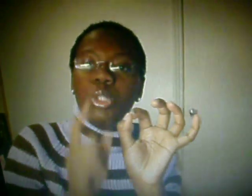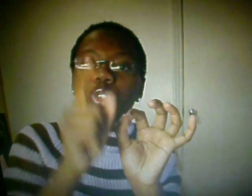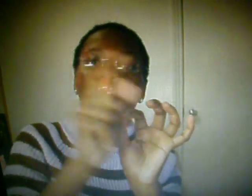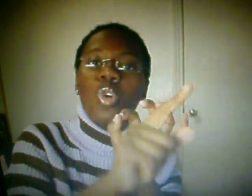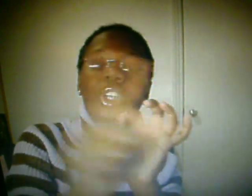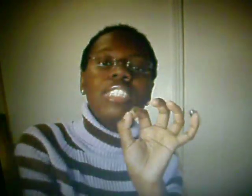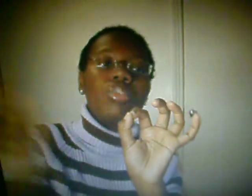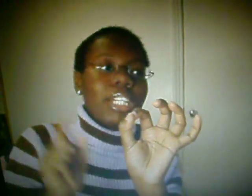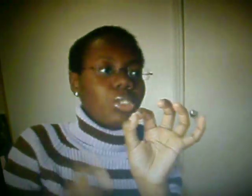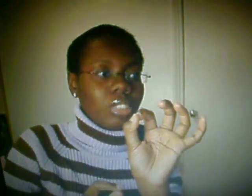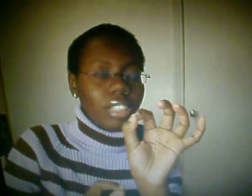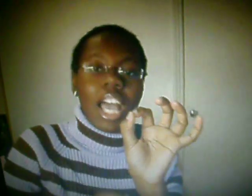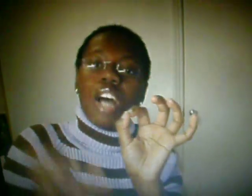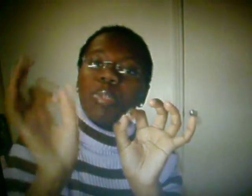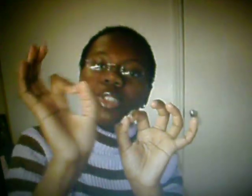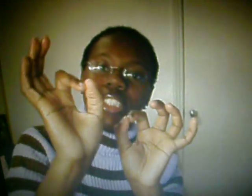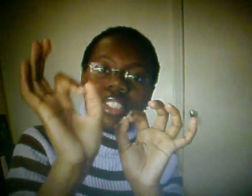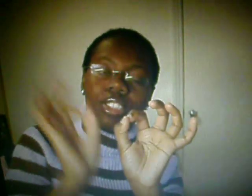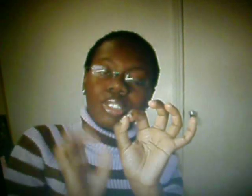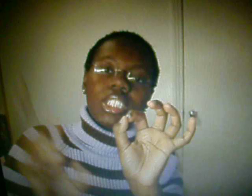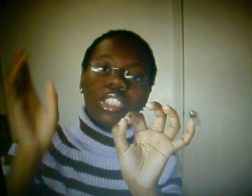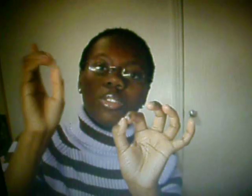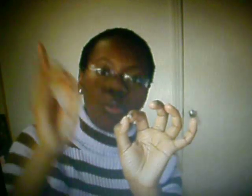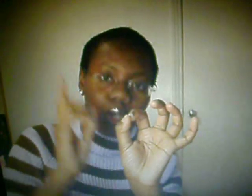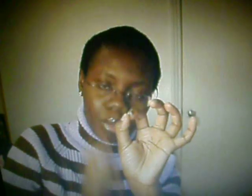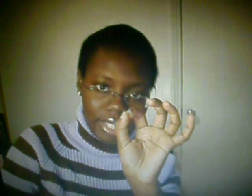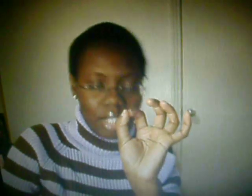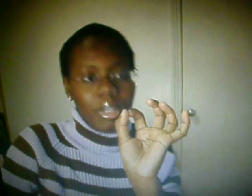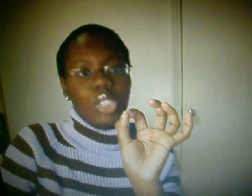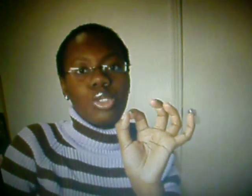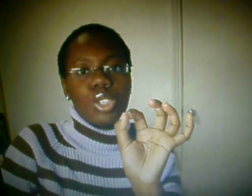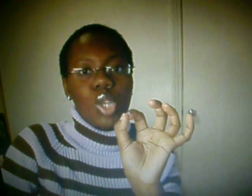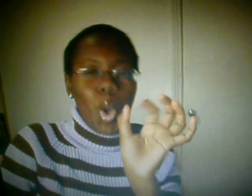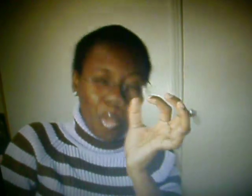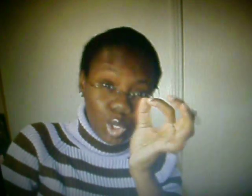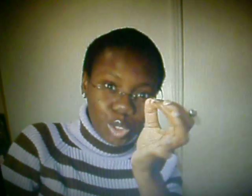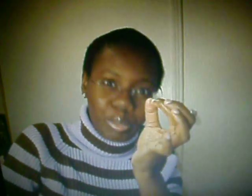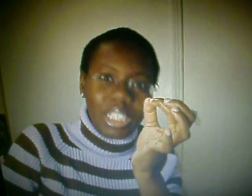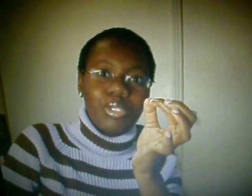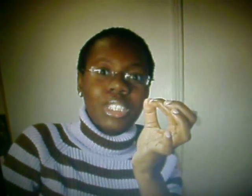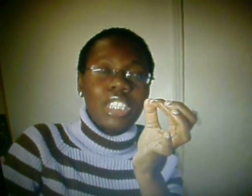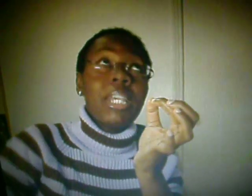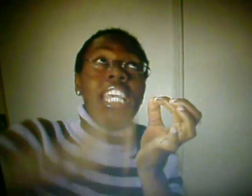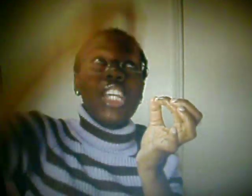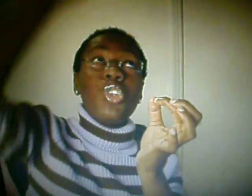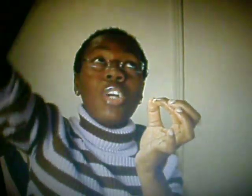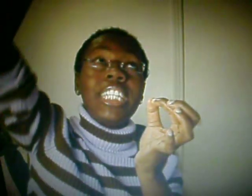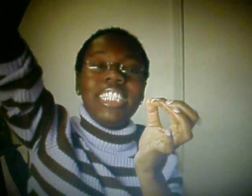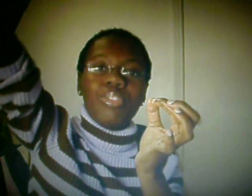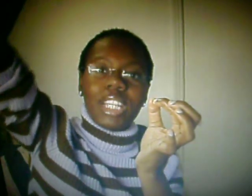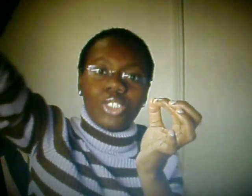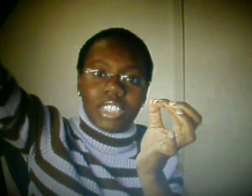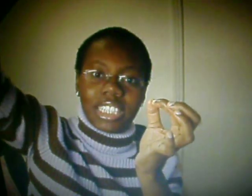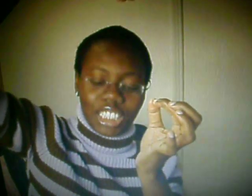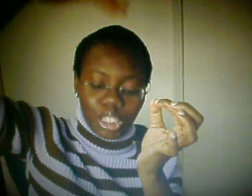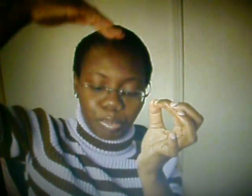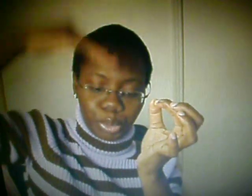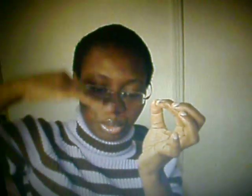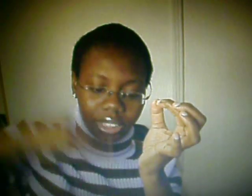Because no one is righteous. And because Jesus Christ is the only one that is righteous. Once you believe in Him, His righteousness is imputed